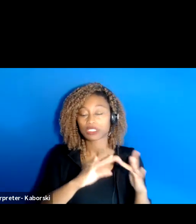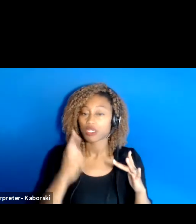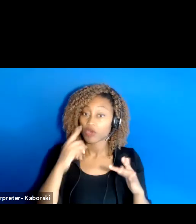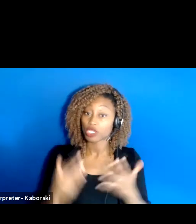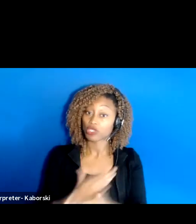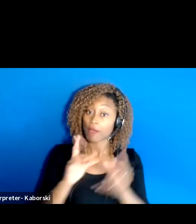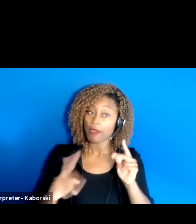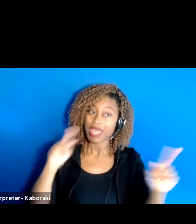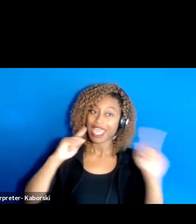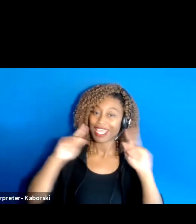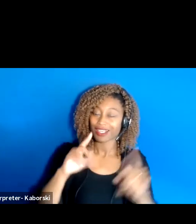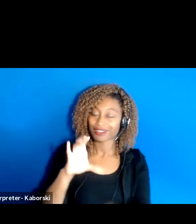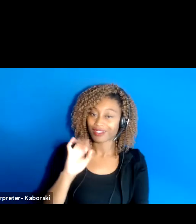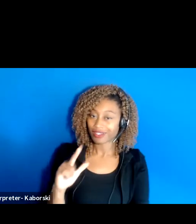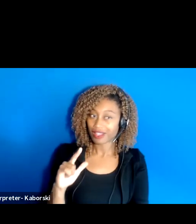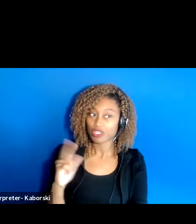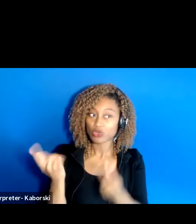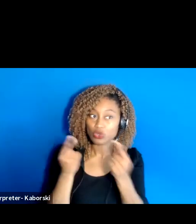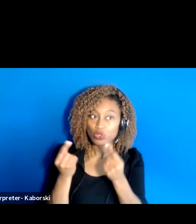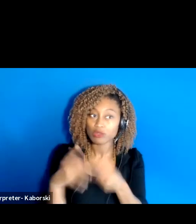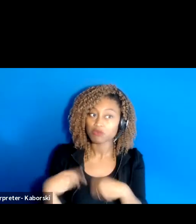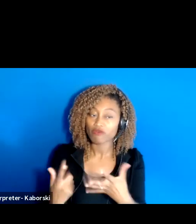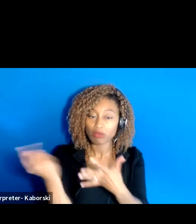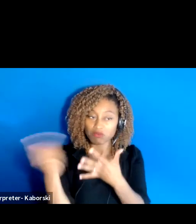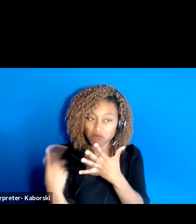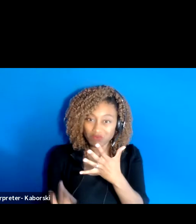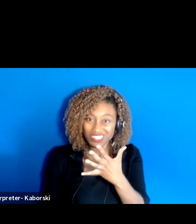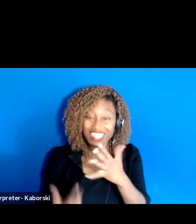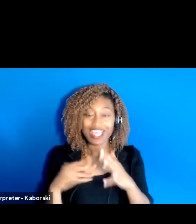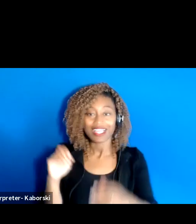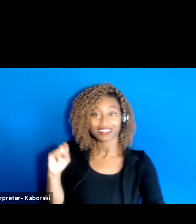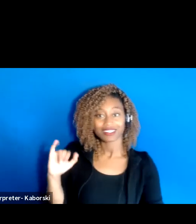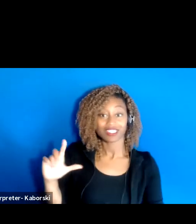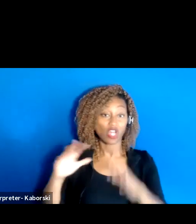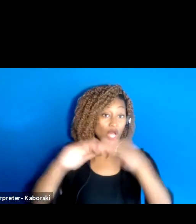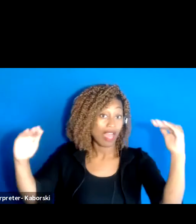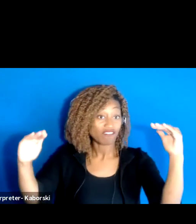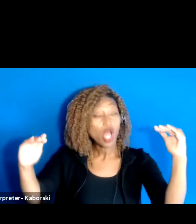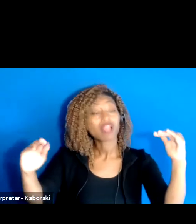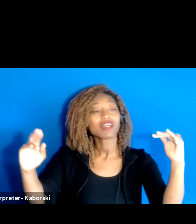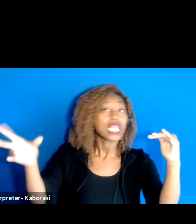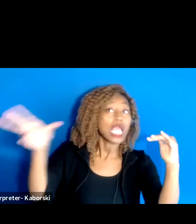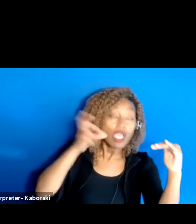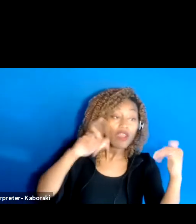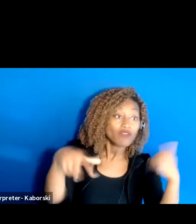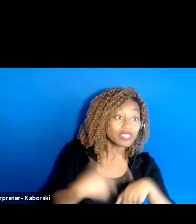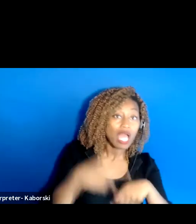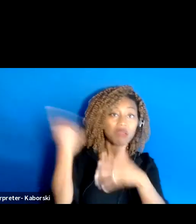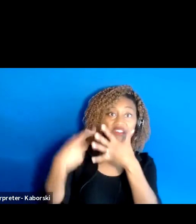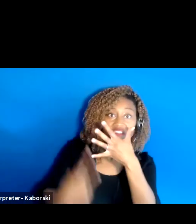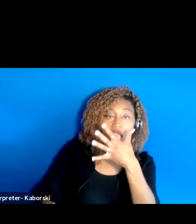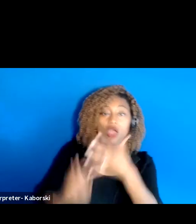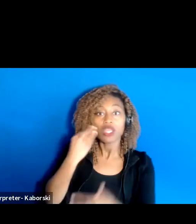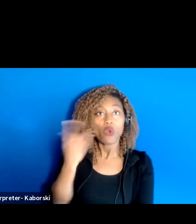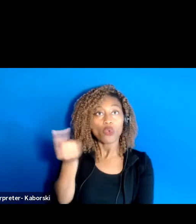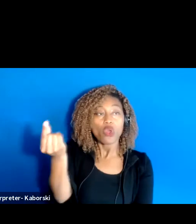about Centers for Independent Living, as well as what was happening on the silk level. And that has been really successful